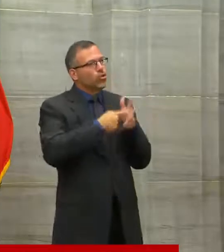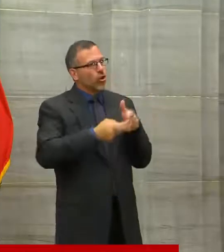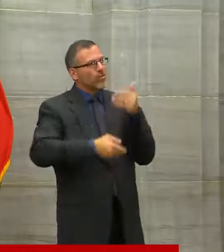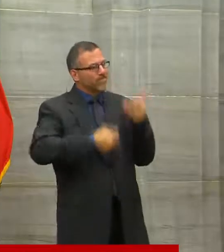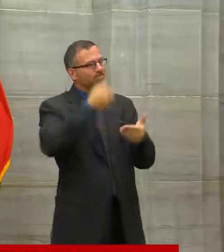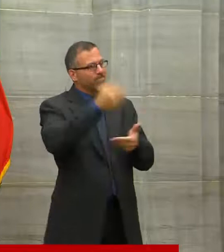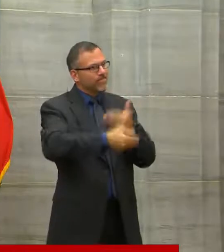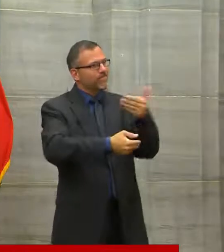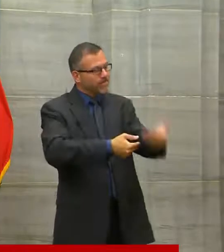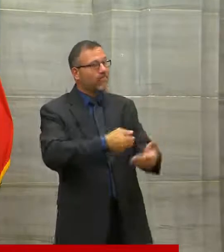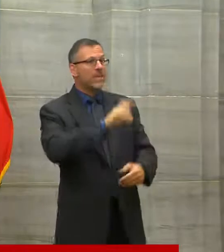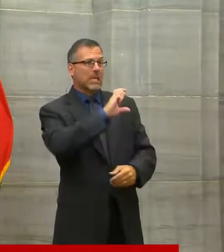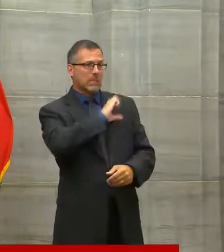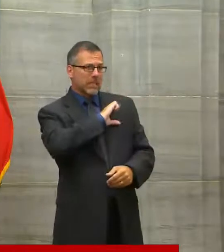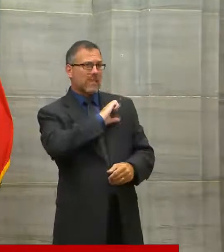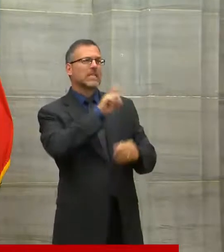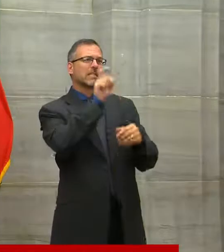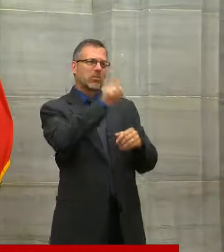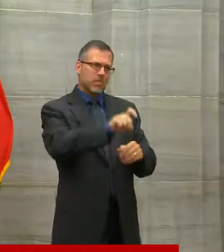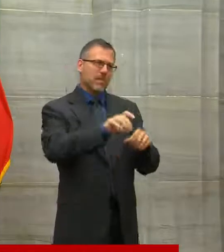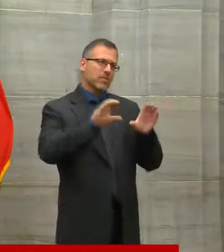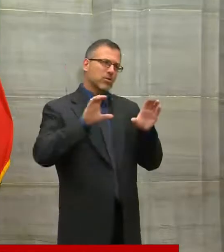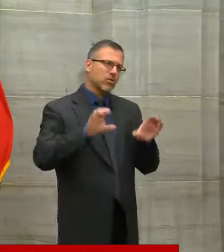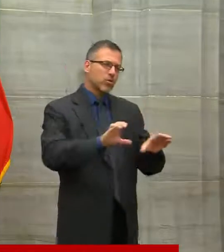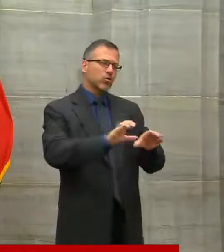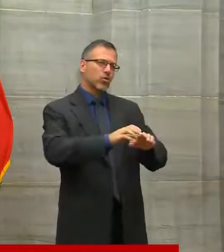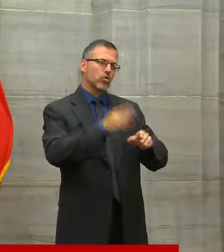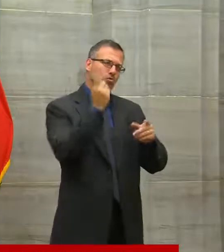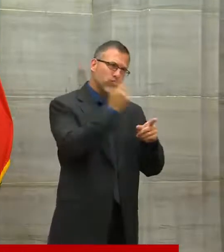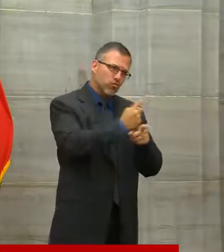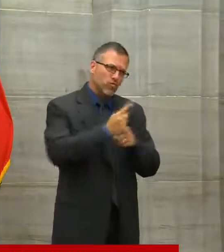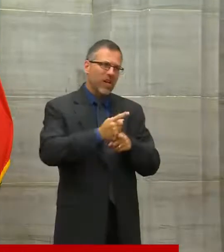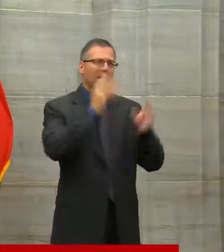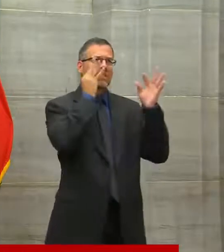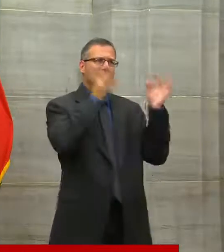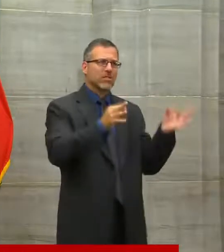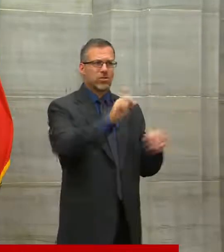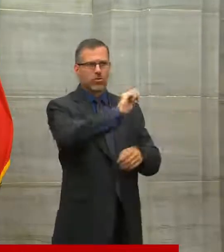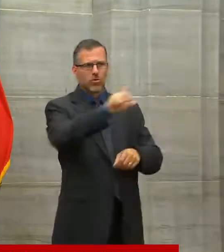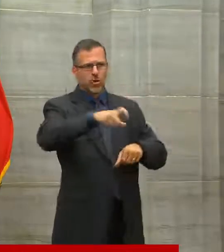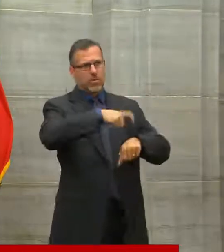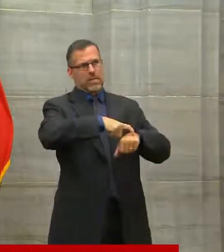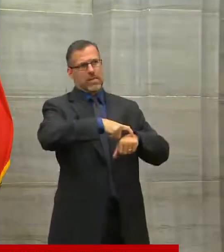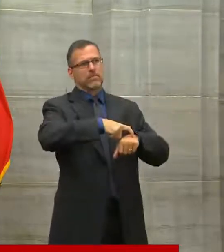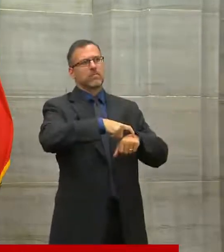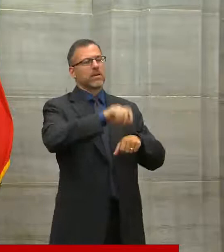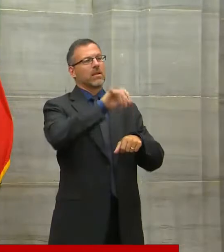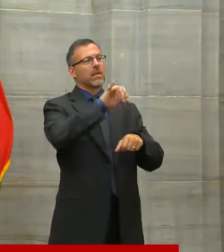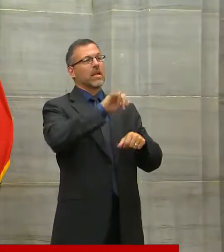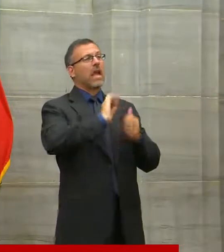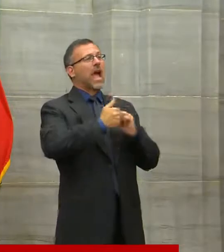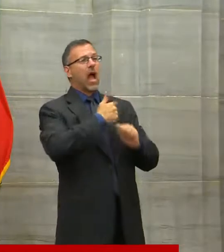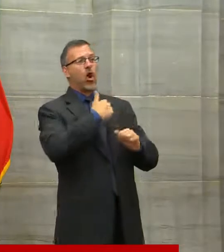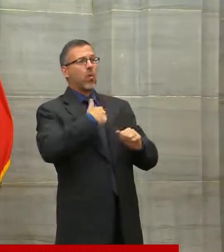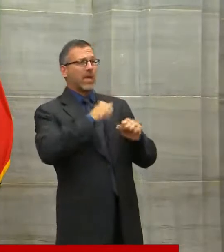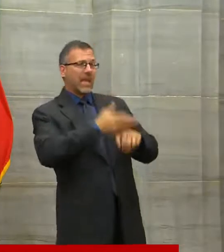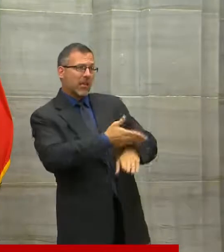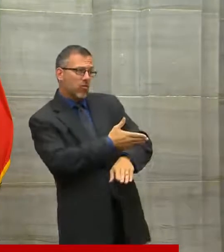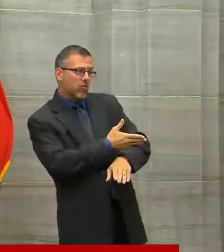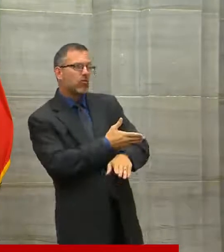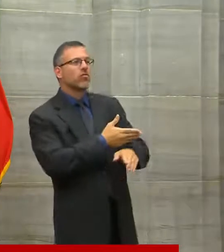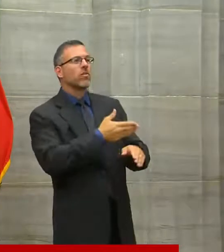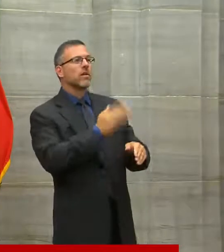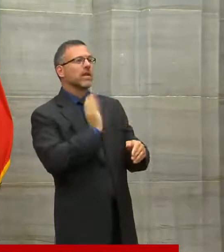a foundation of doing right all the time, and that begins with our agencies. I offer my